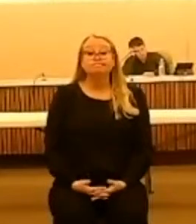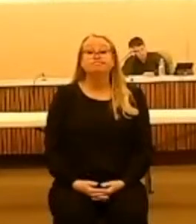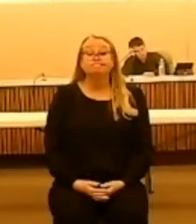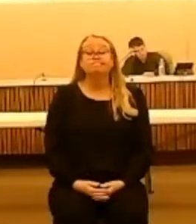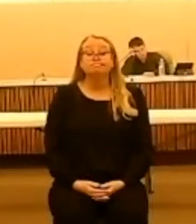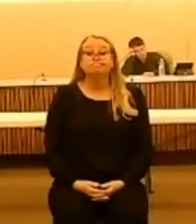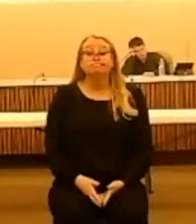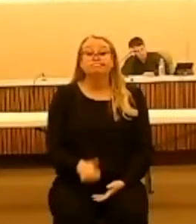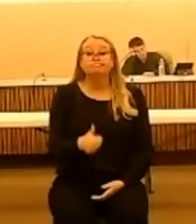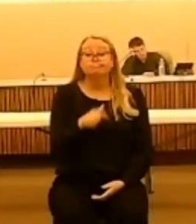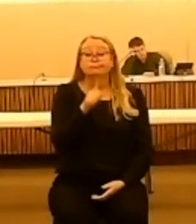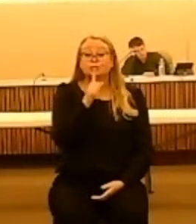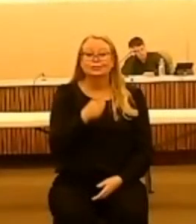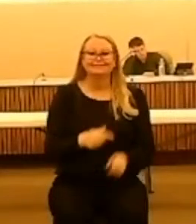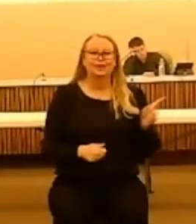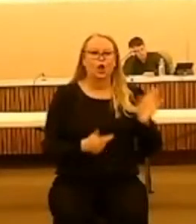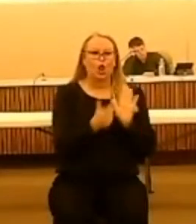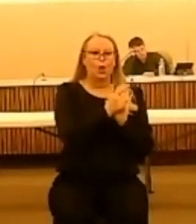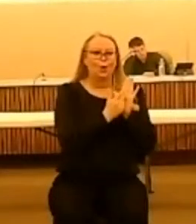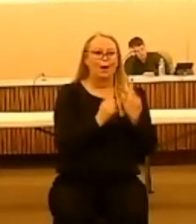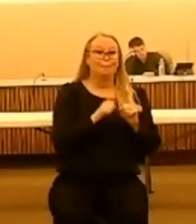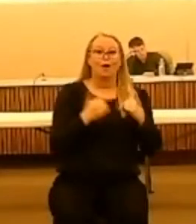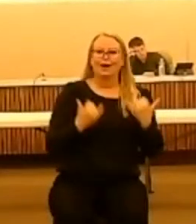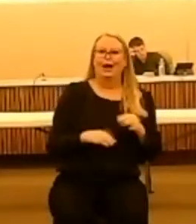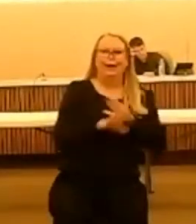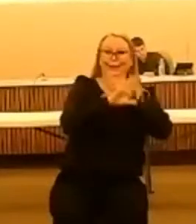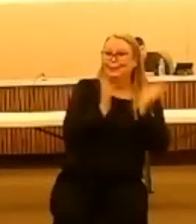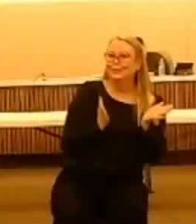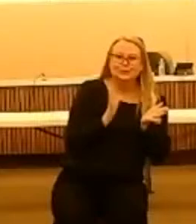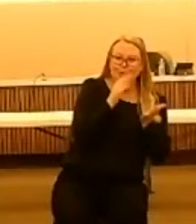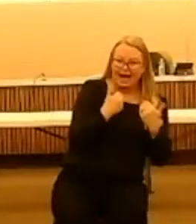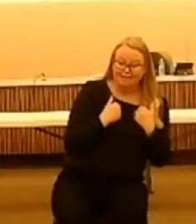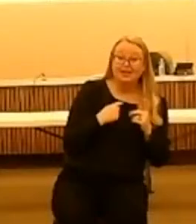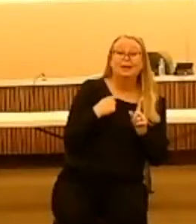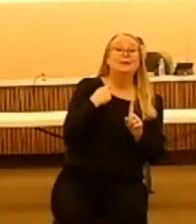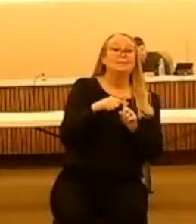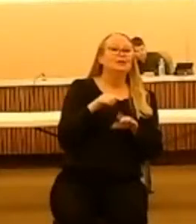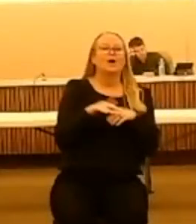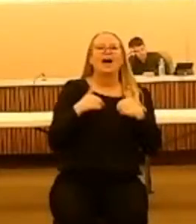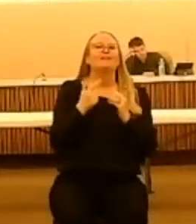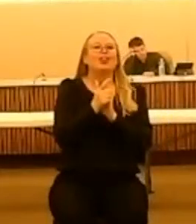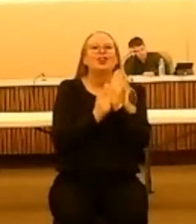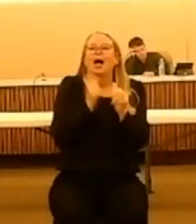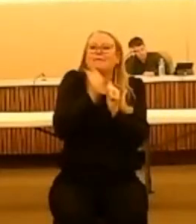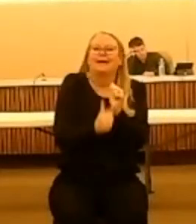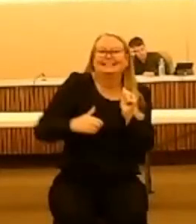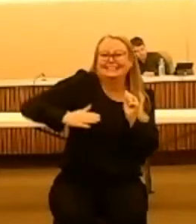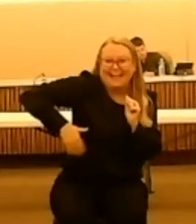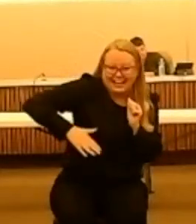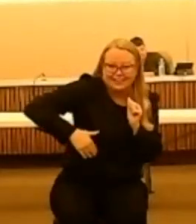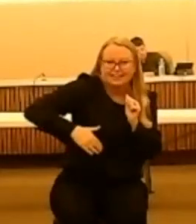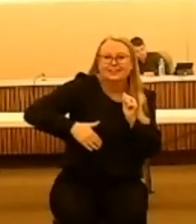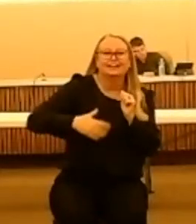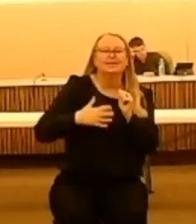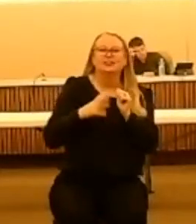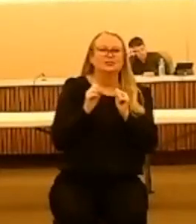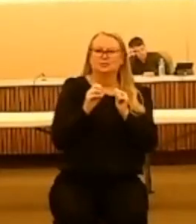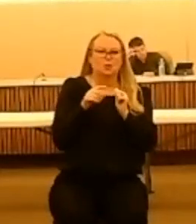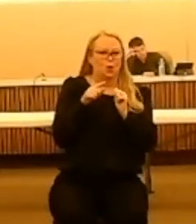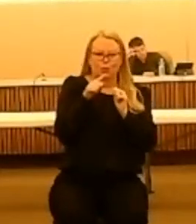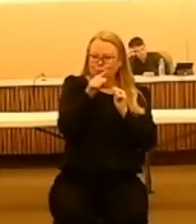But again, it doesn't right now, and you don't have a law in place either. Right. So you're 2 steps away. Right. You're 2 steps